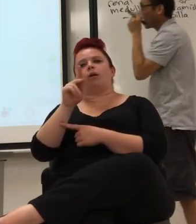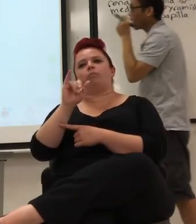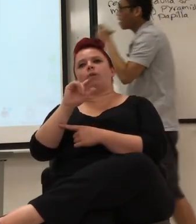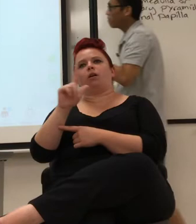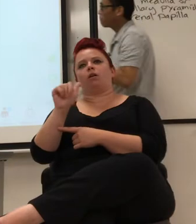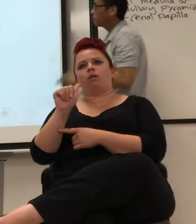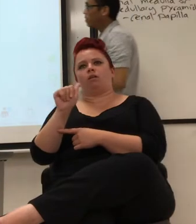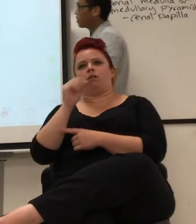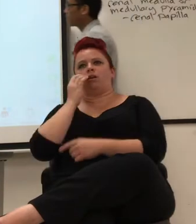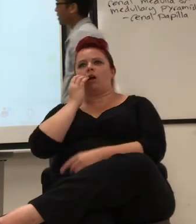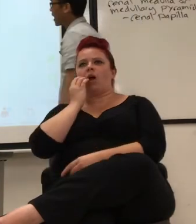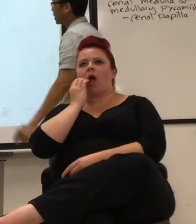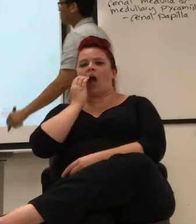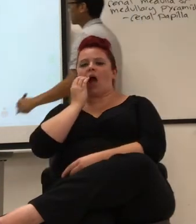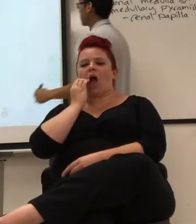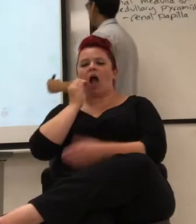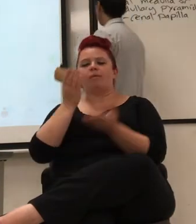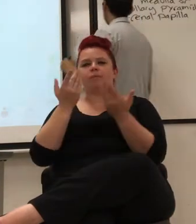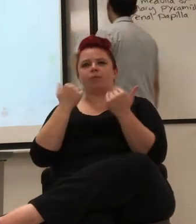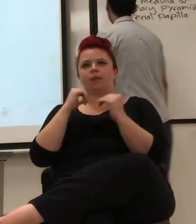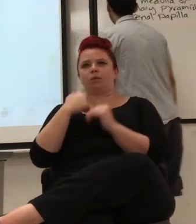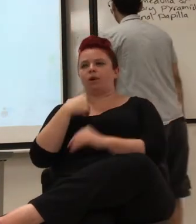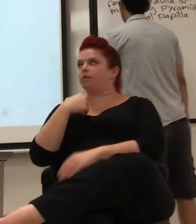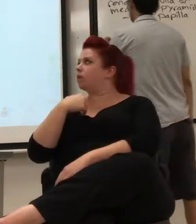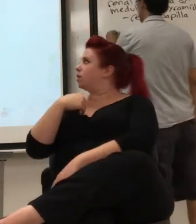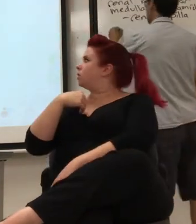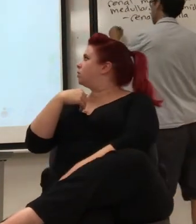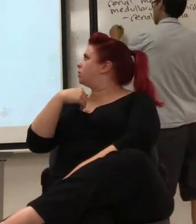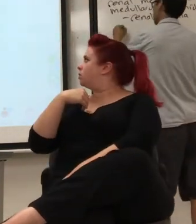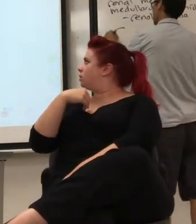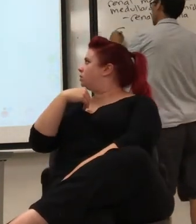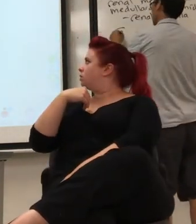Then you have calyces.